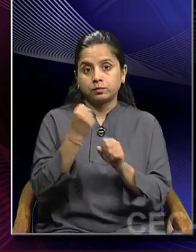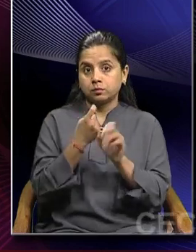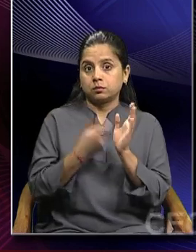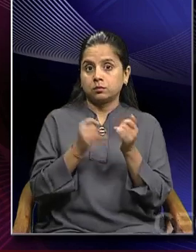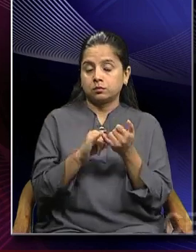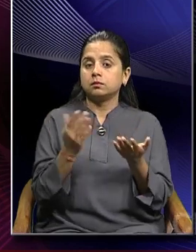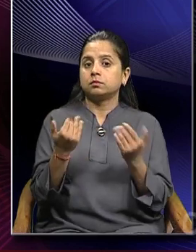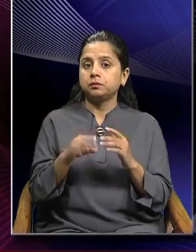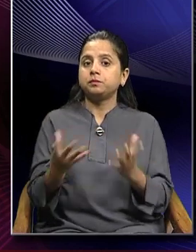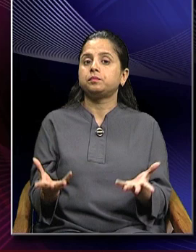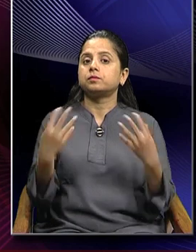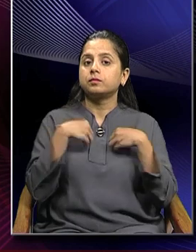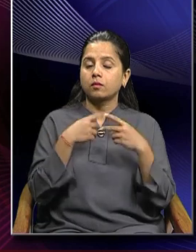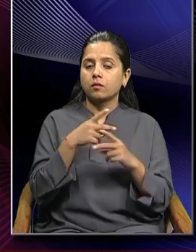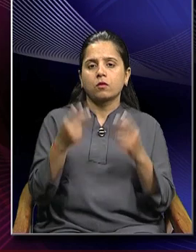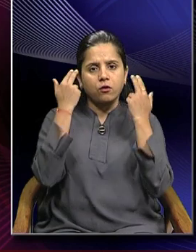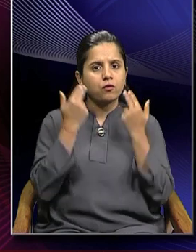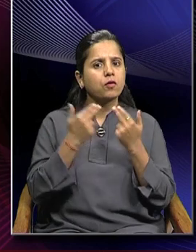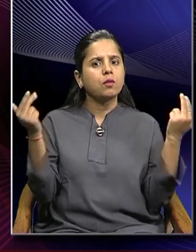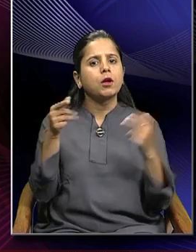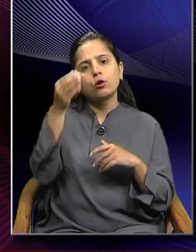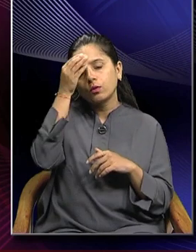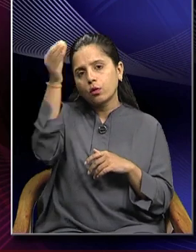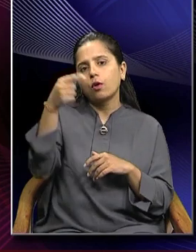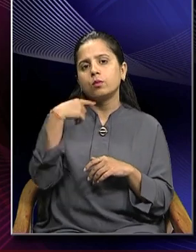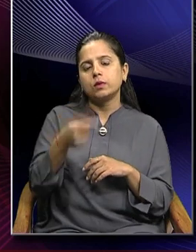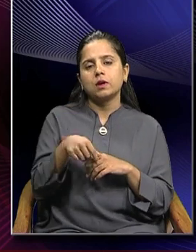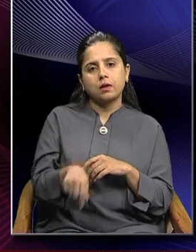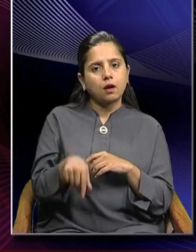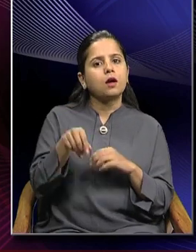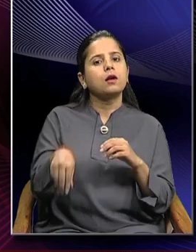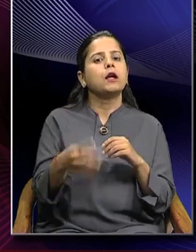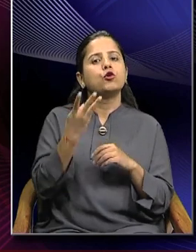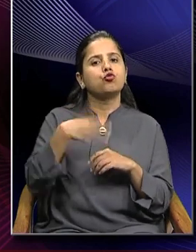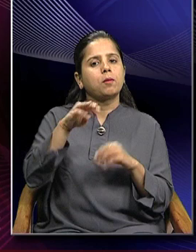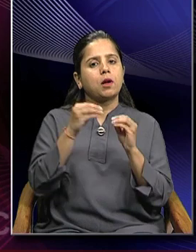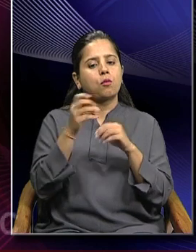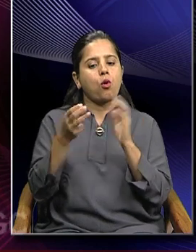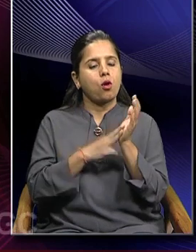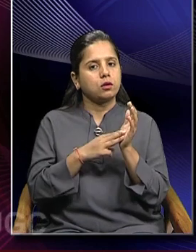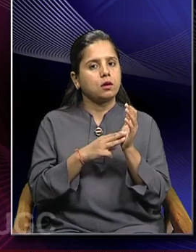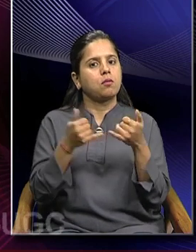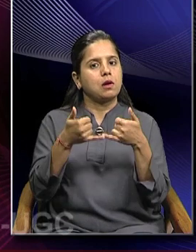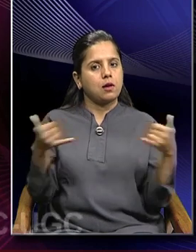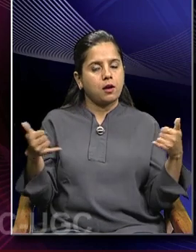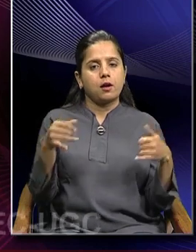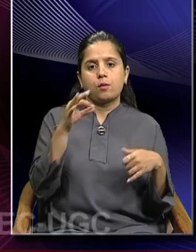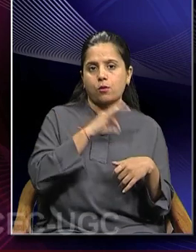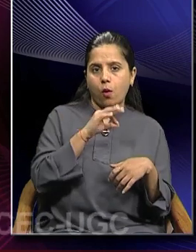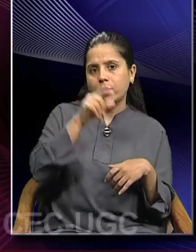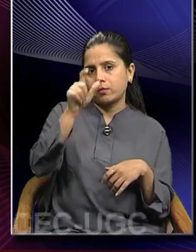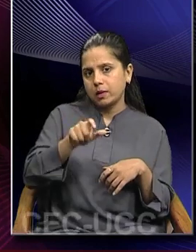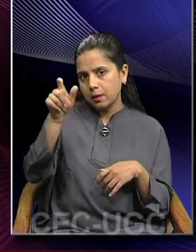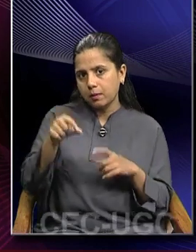be integrated with the very popular concept of triple bottom line, what you call as profit, people and planet. We